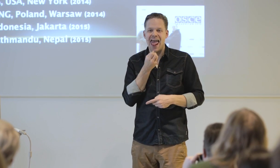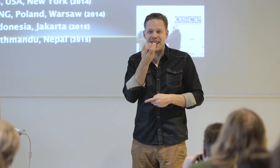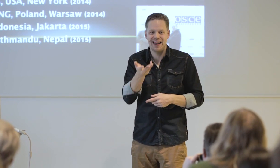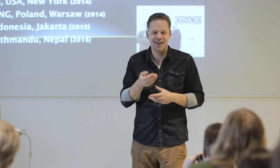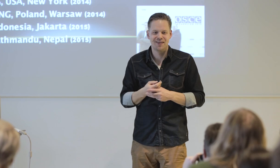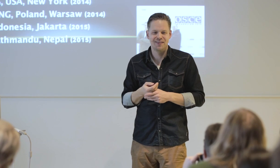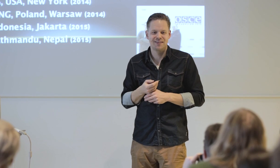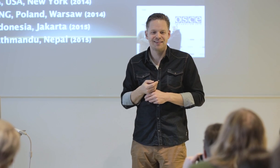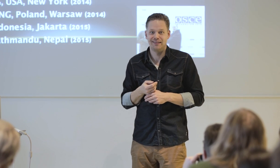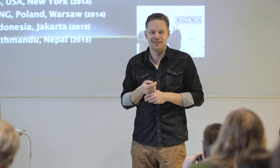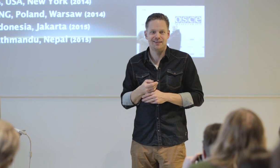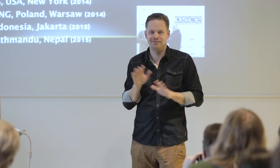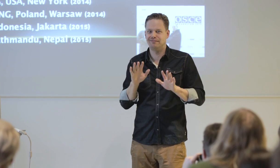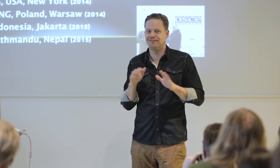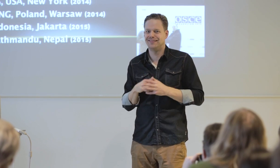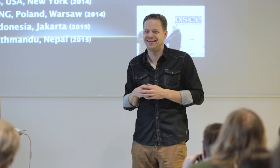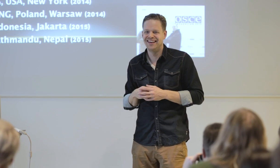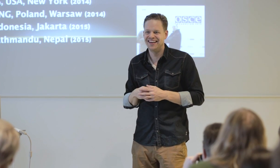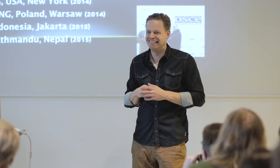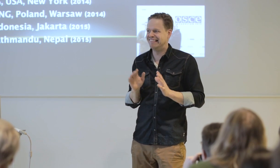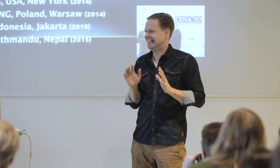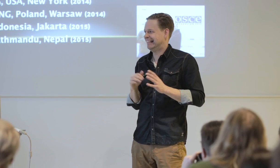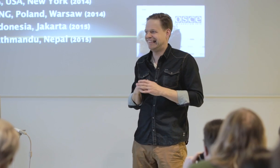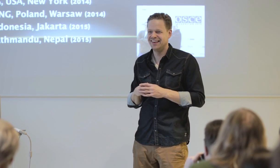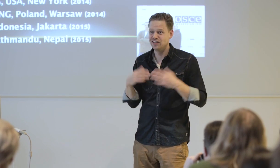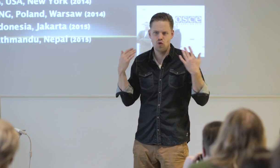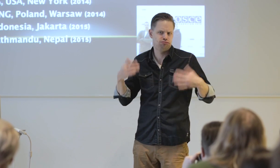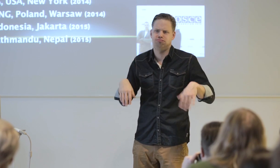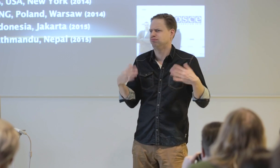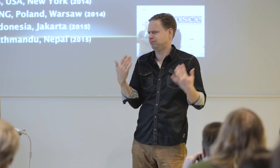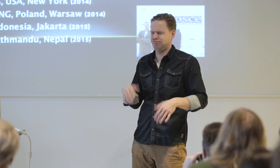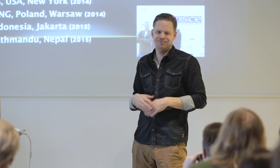you cannot say the word human rights aloud. You just can't do that. You're not allowed.